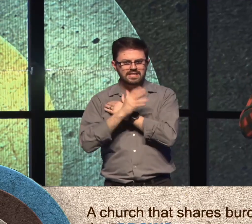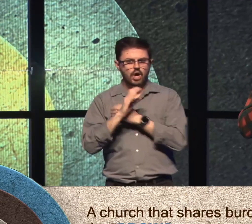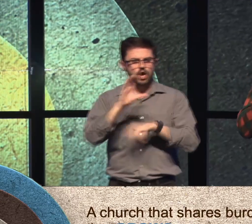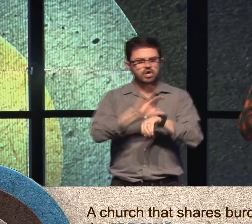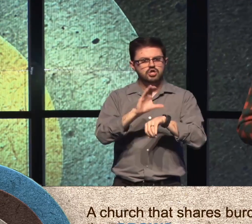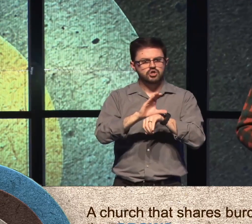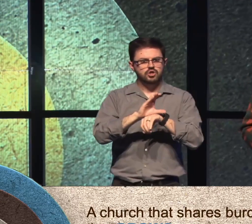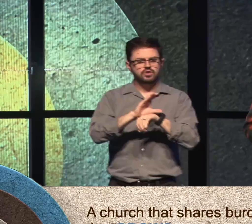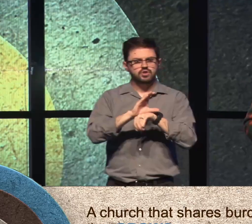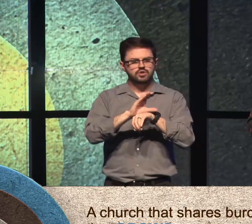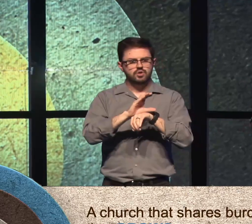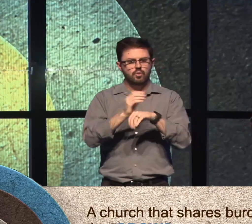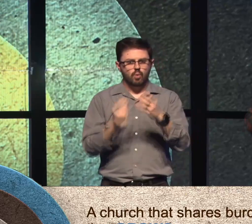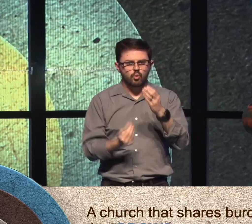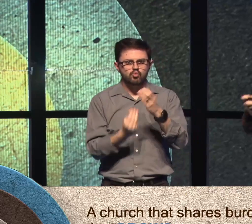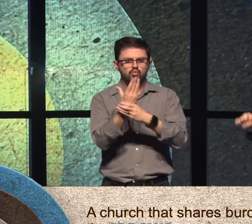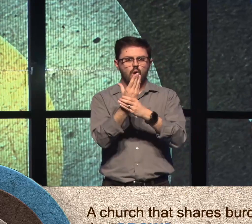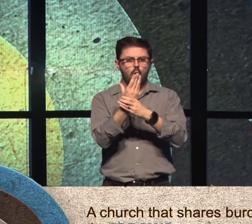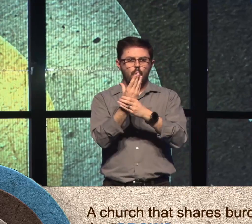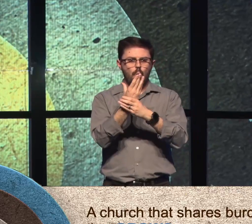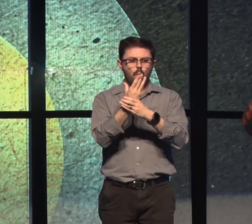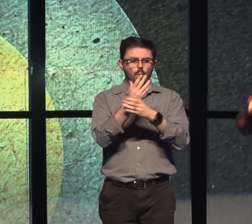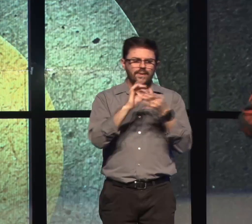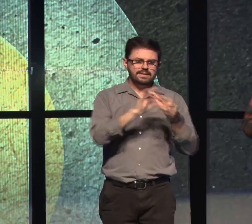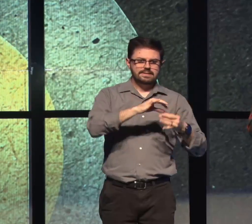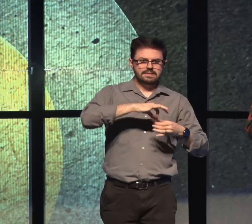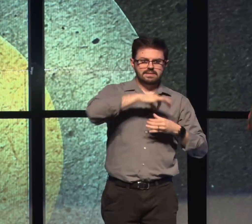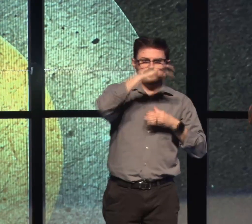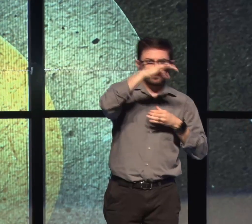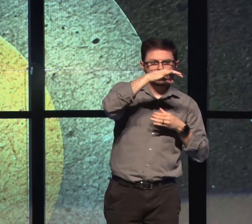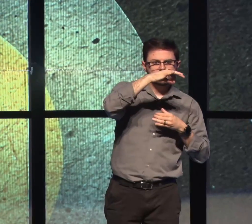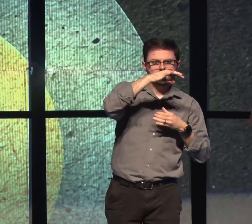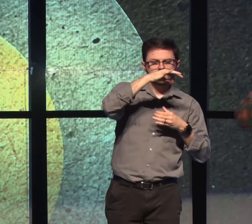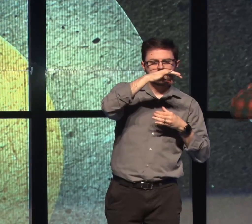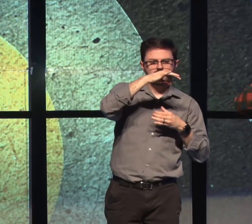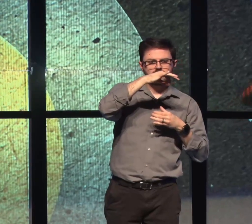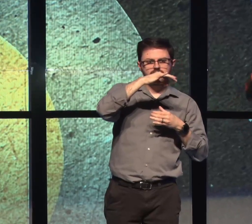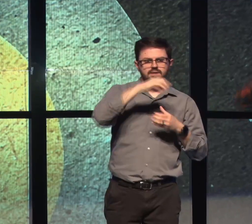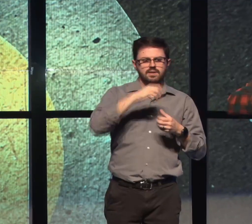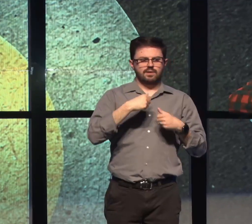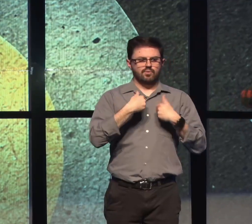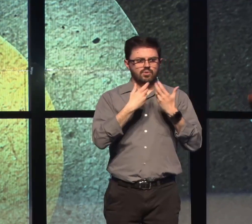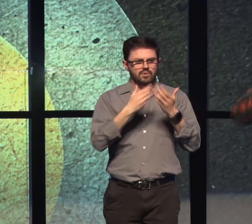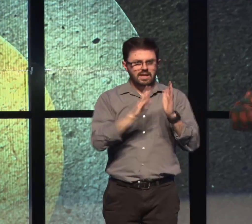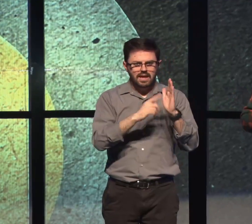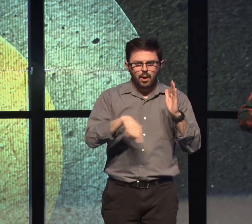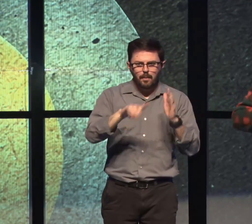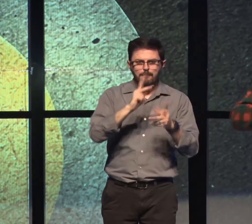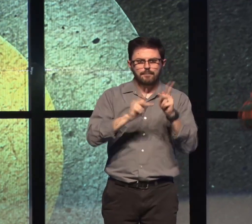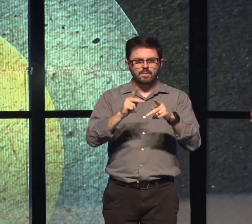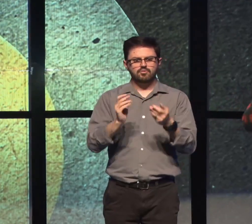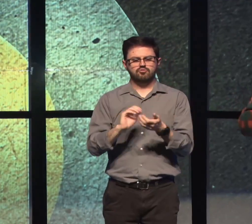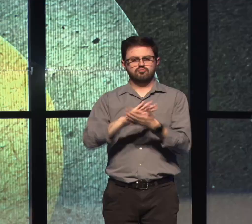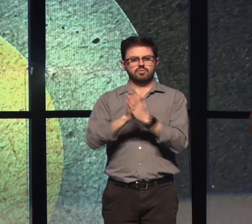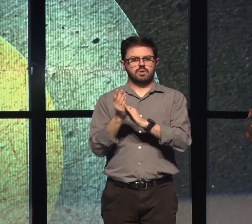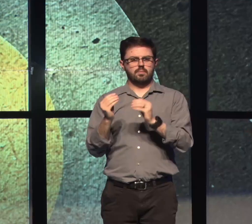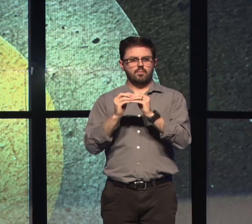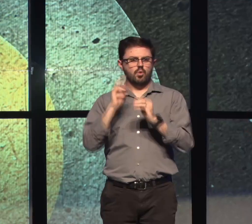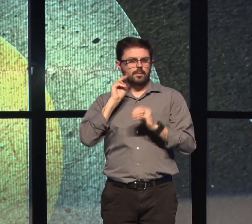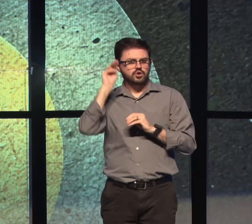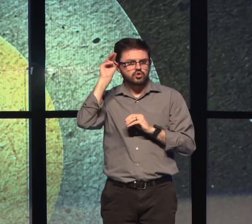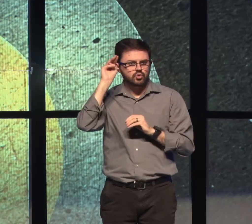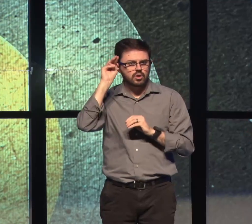That it will grow spiritually, maturing people into this practice of shared burden and shared